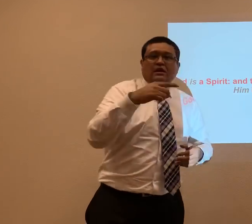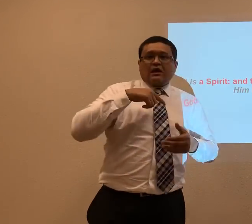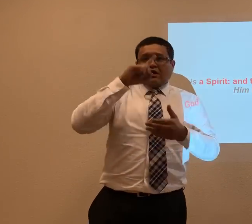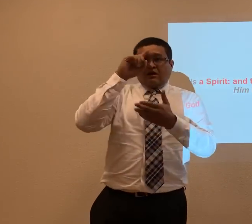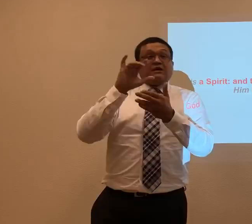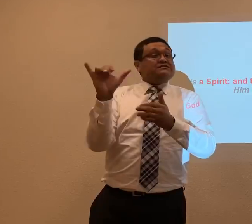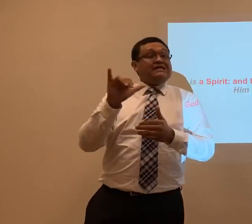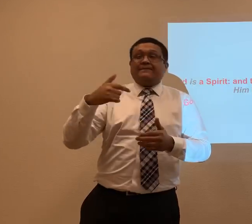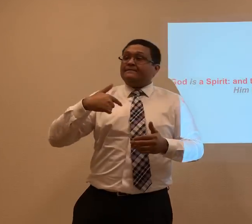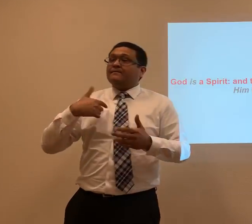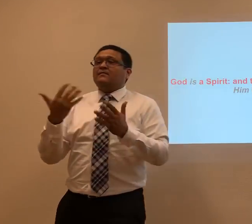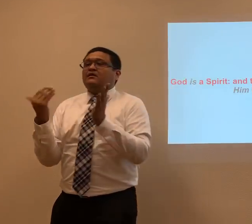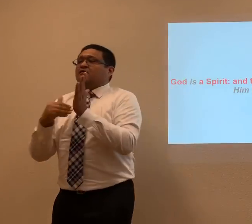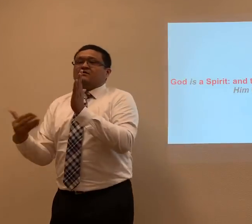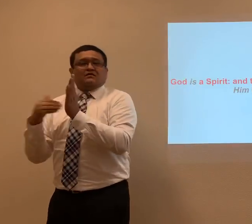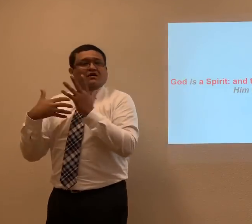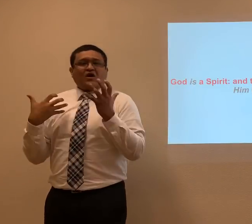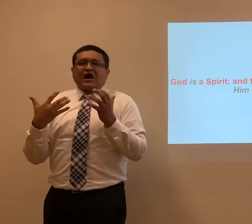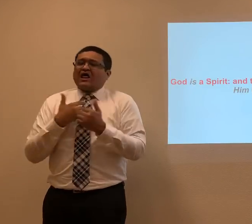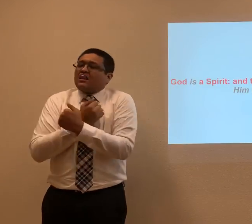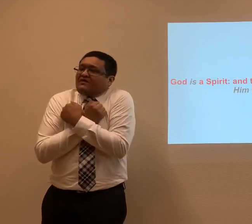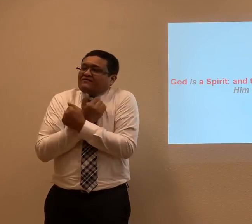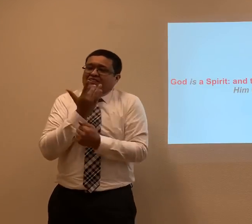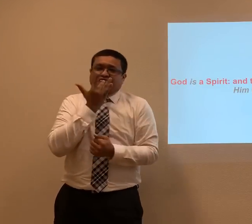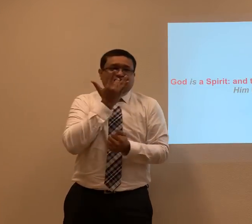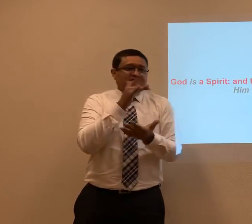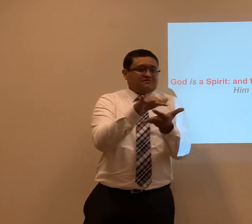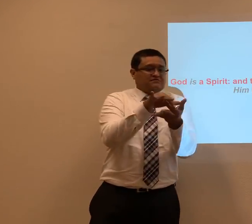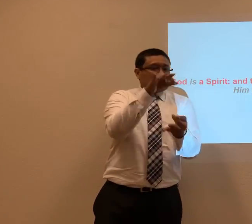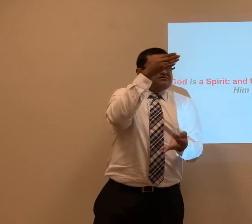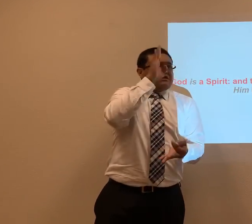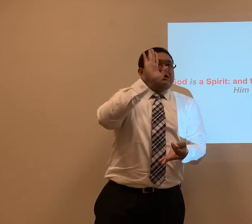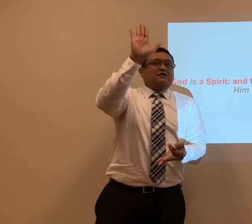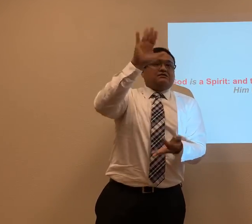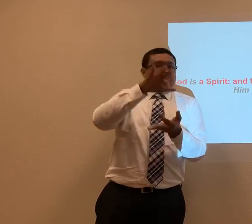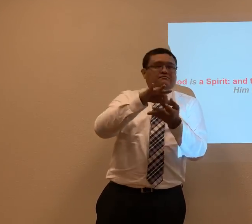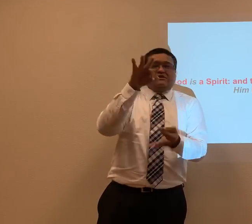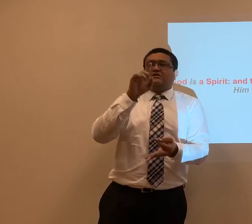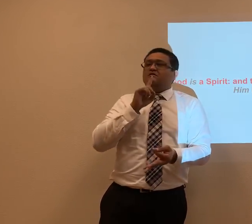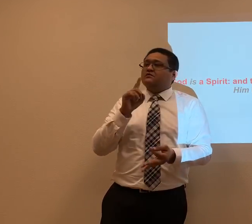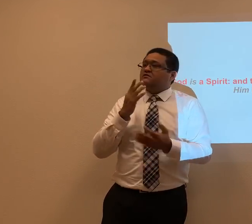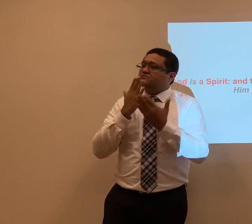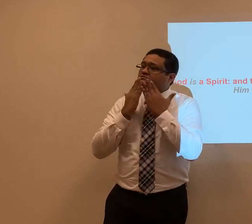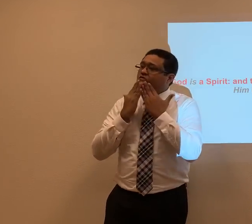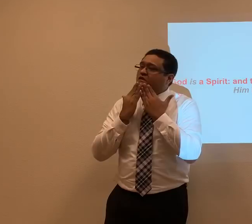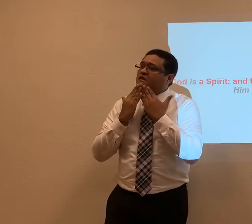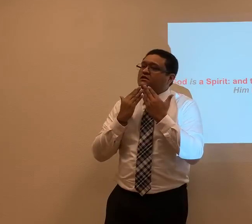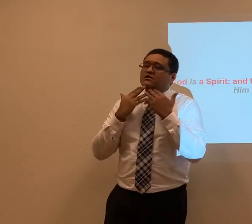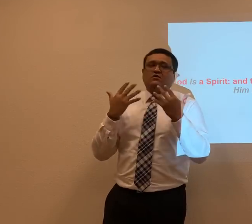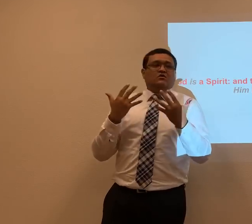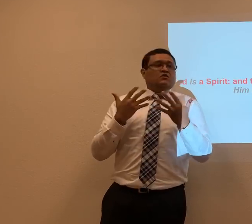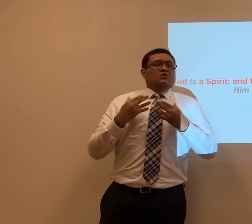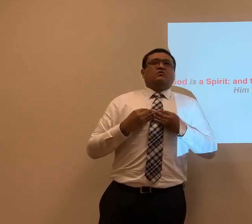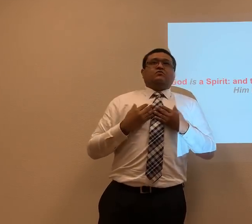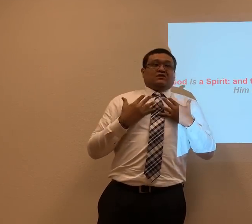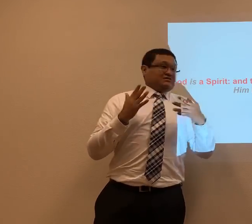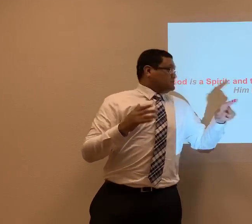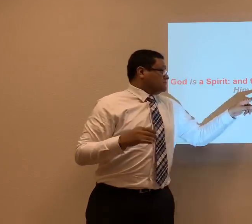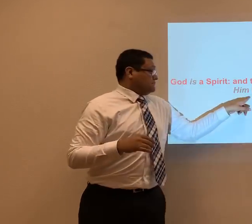haven't yet had the Holy Ghost. That's for me, too. I love getting the Holy Ghost. I love being in the Spirit of God. It is so sweet. It's